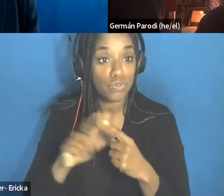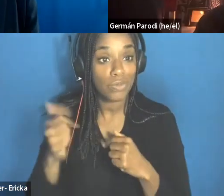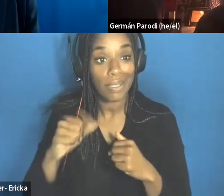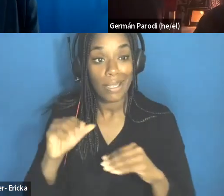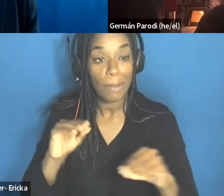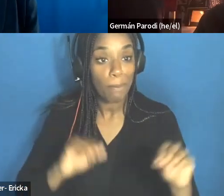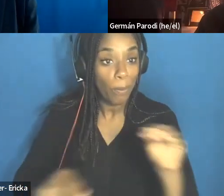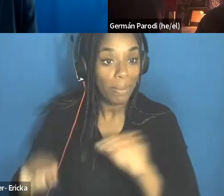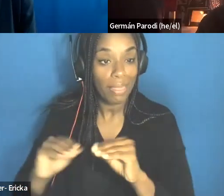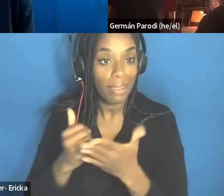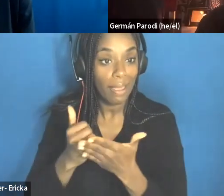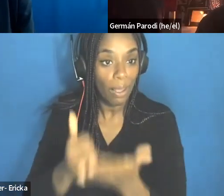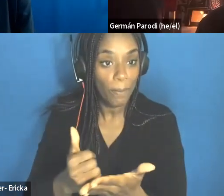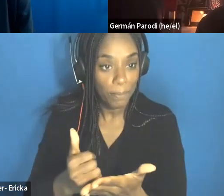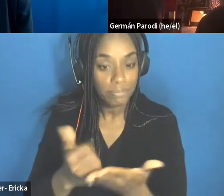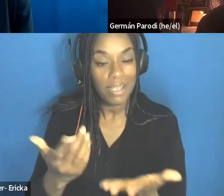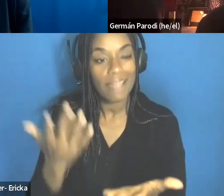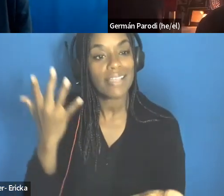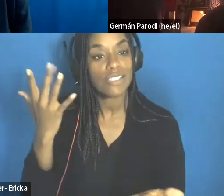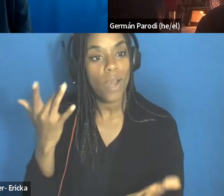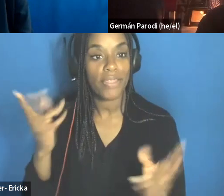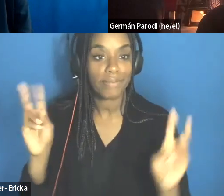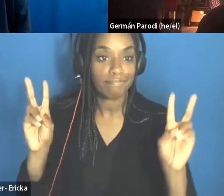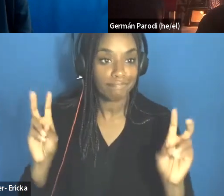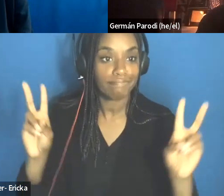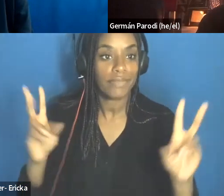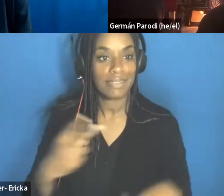And that is why they are, quote unquote, bedbound.